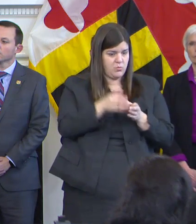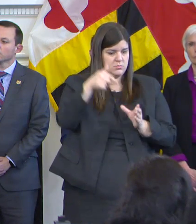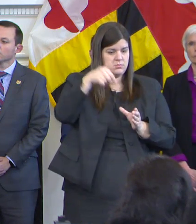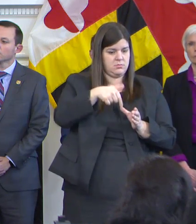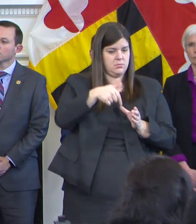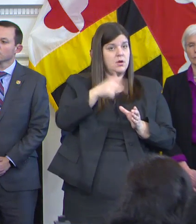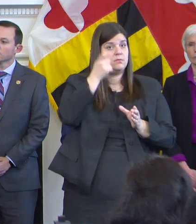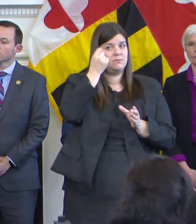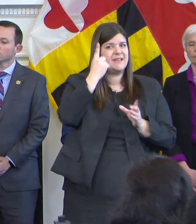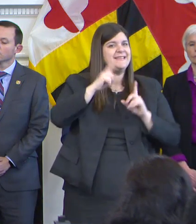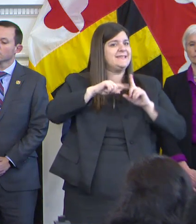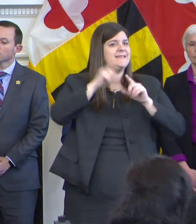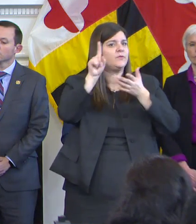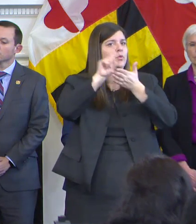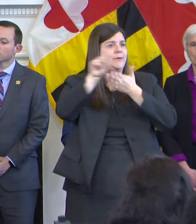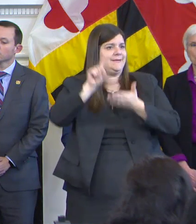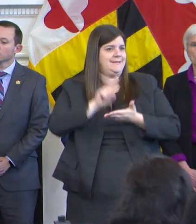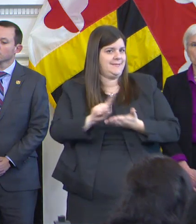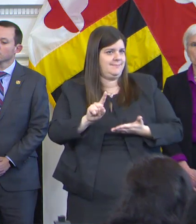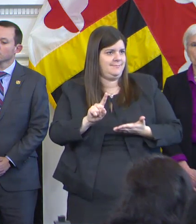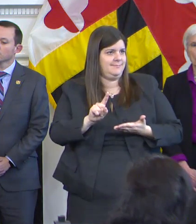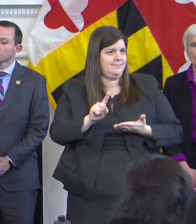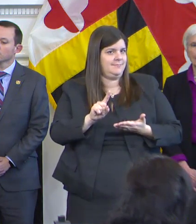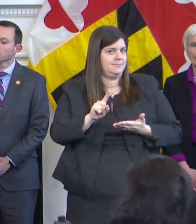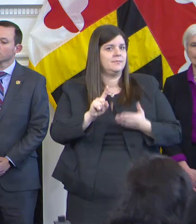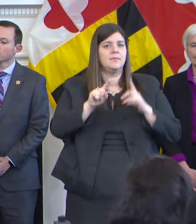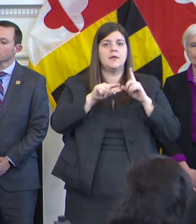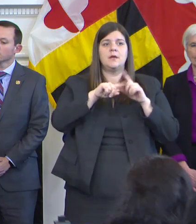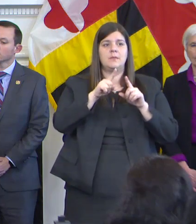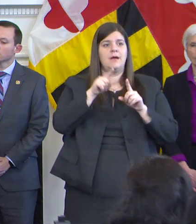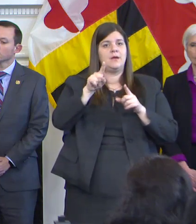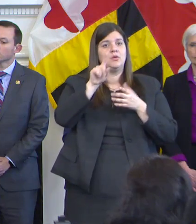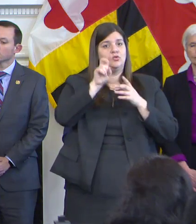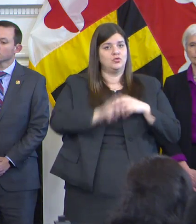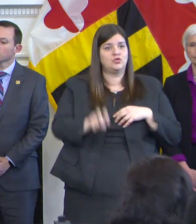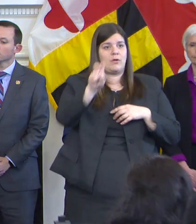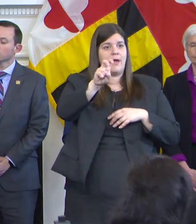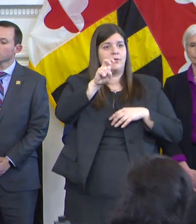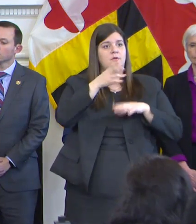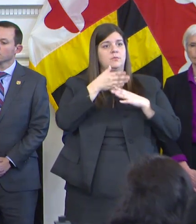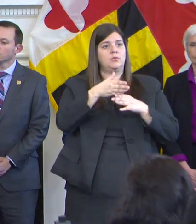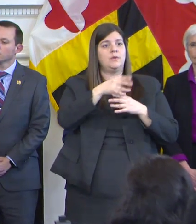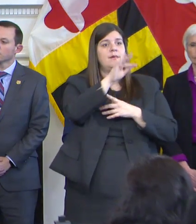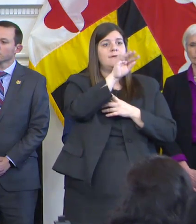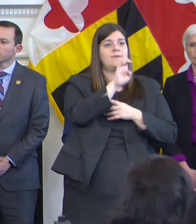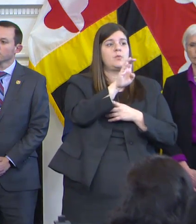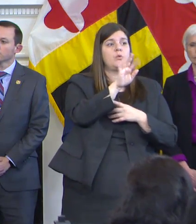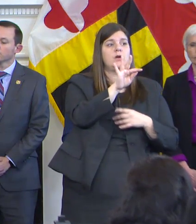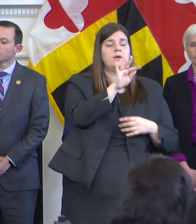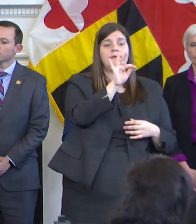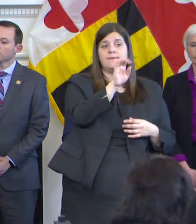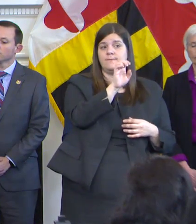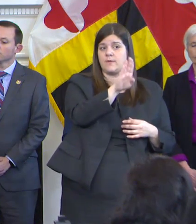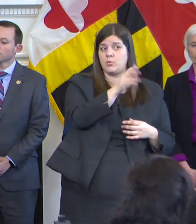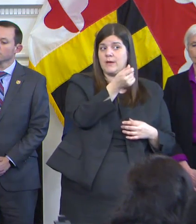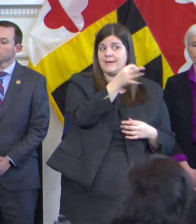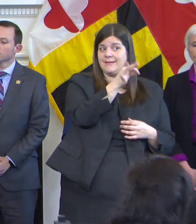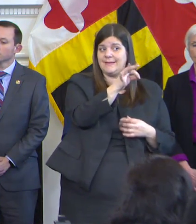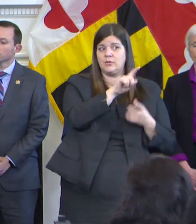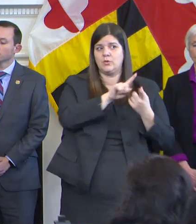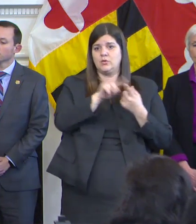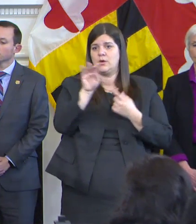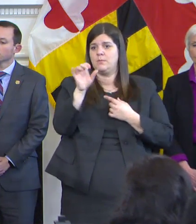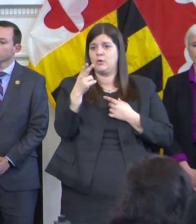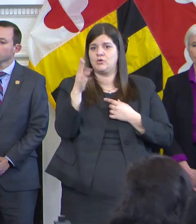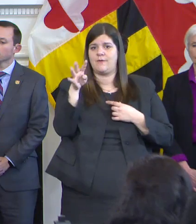dates, traveling between the dates of February 19th and March 4th. Our state health department has been in